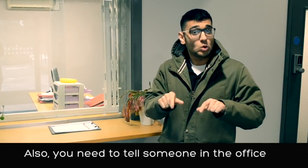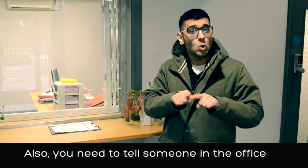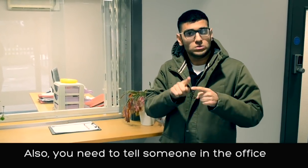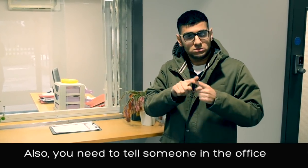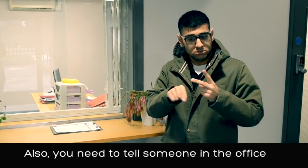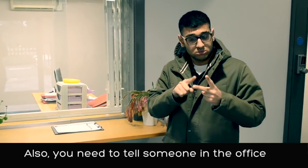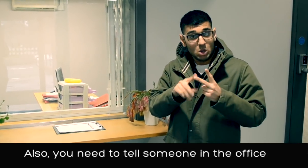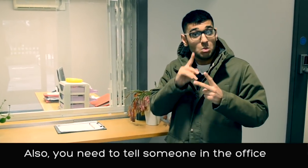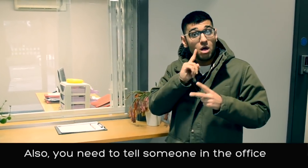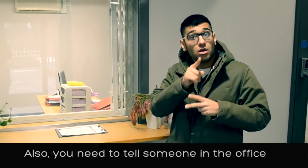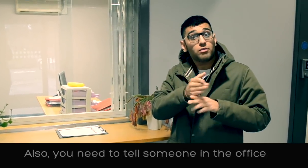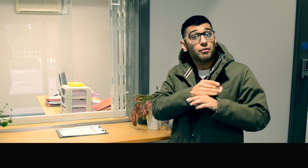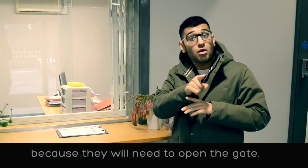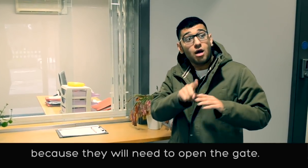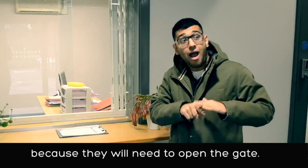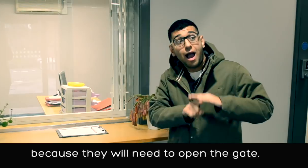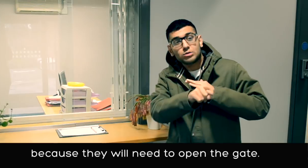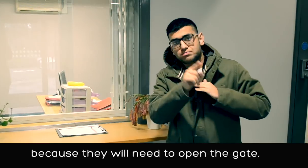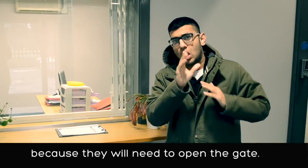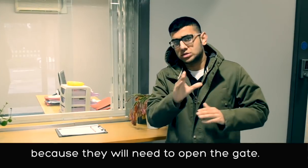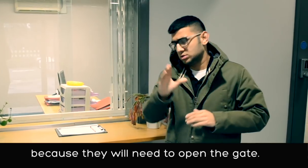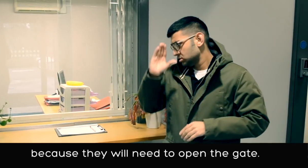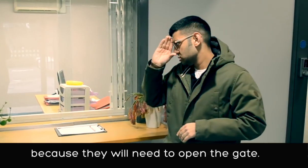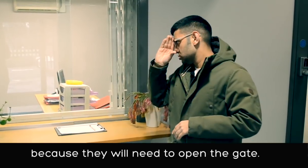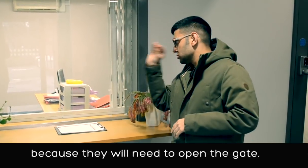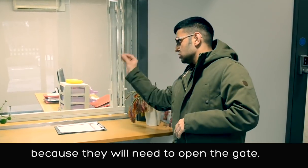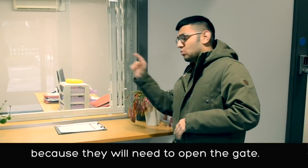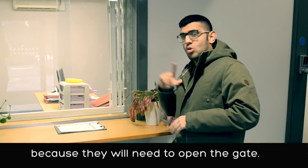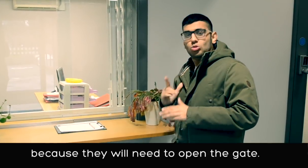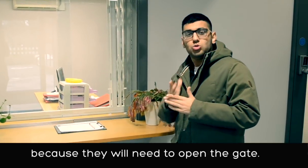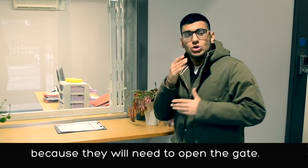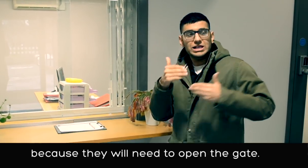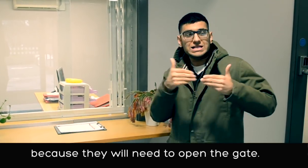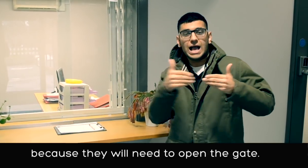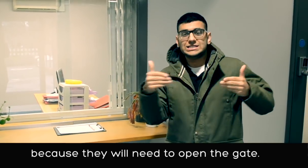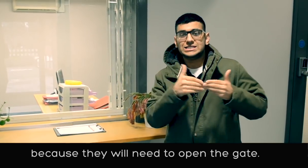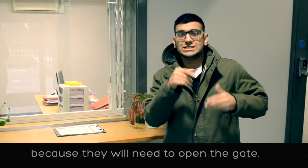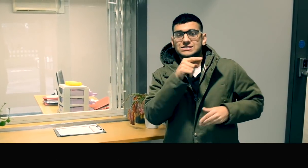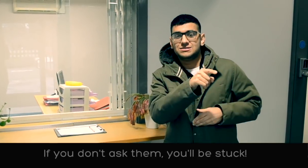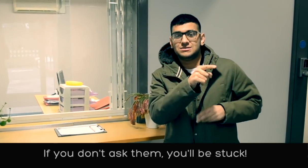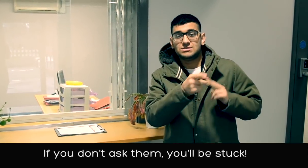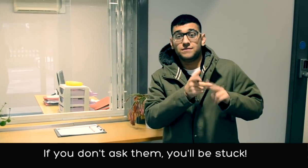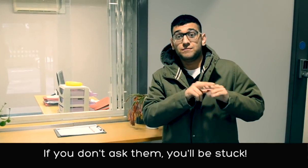you'll need to tell someone in the office because they will need to open the gate. If you don't ask them, you'll be stuck.